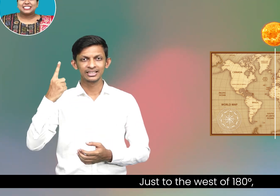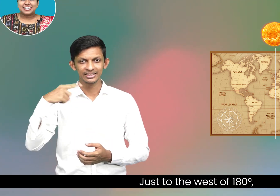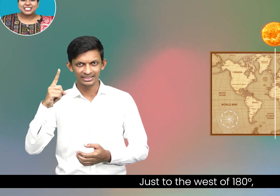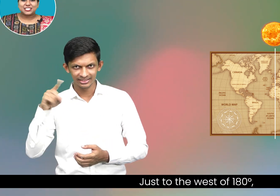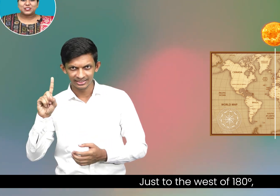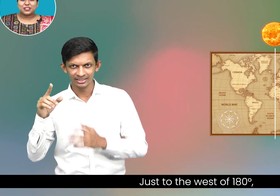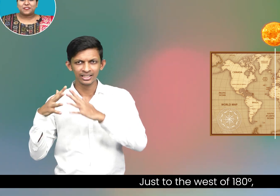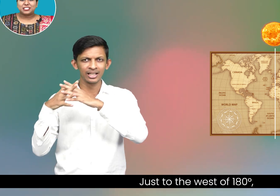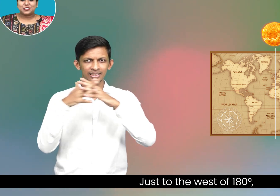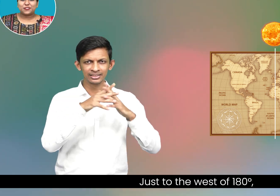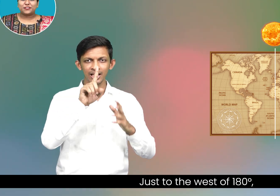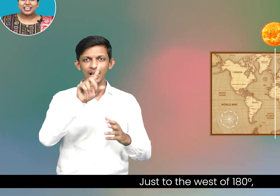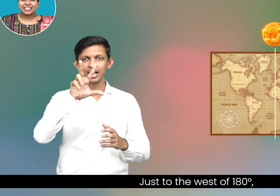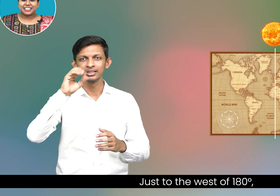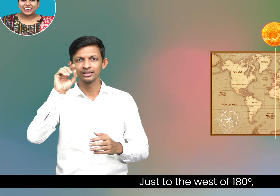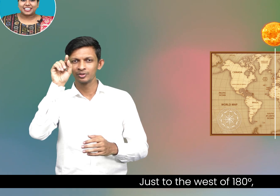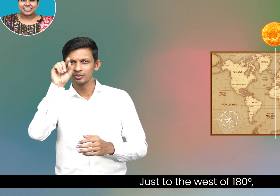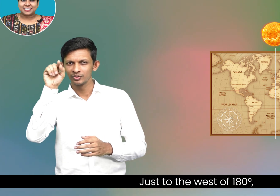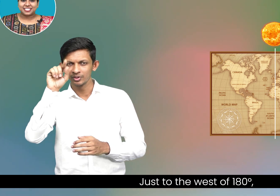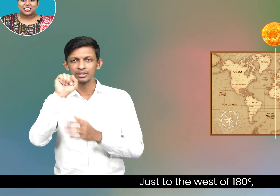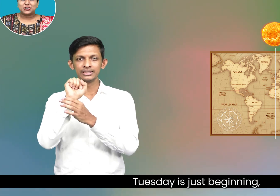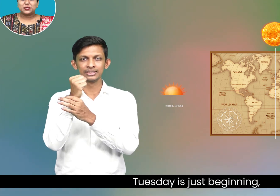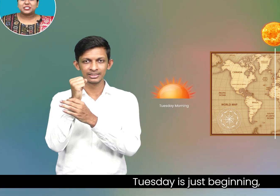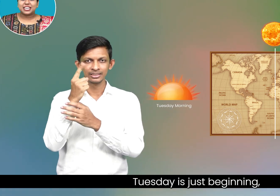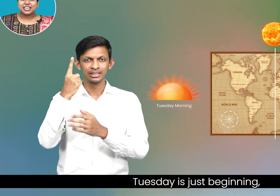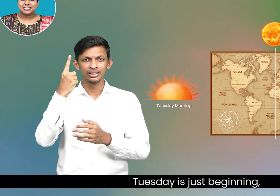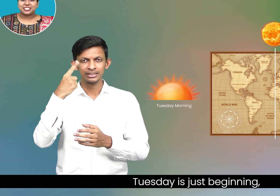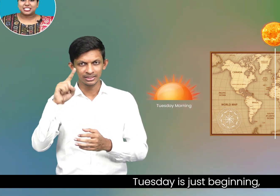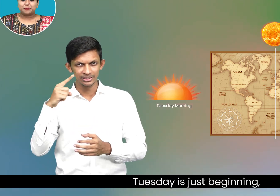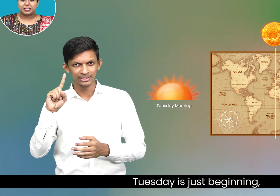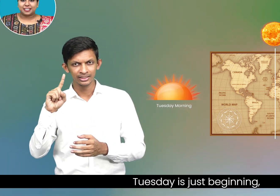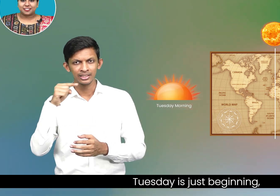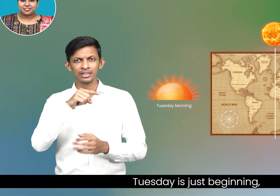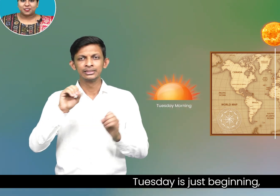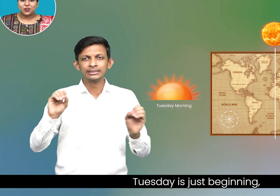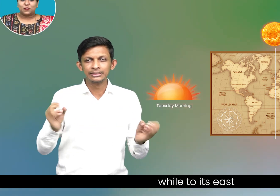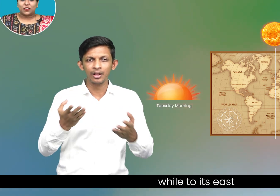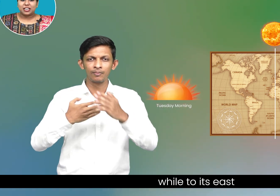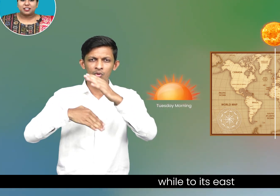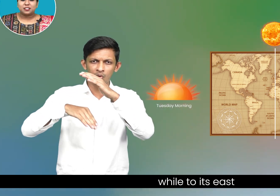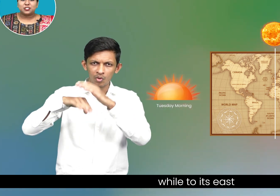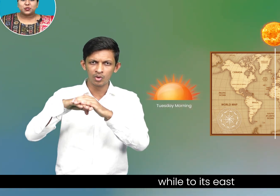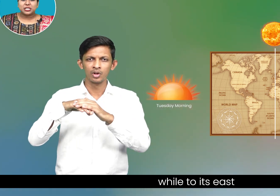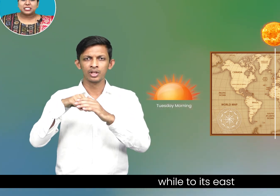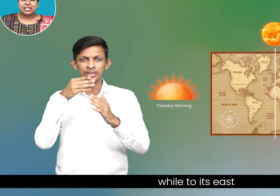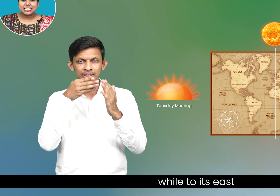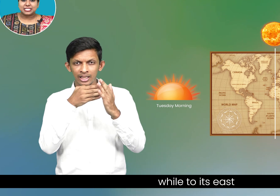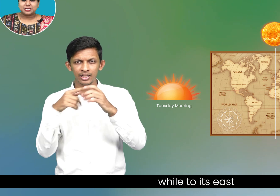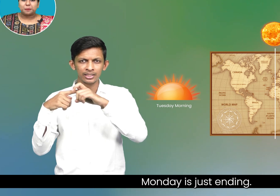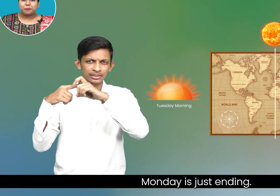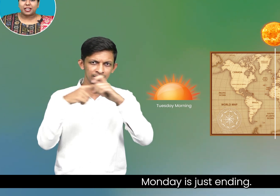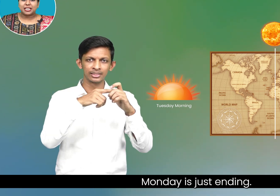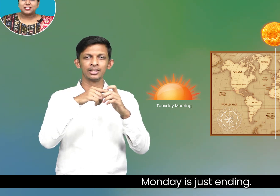Just to the west of 180 degrees, Tuesday is just beginning. While to its